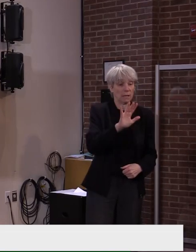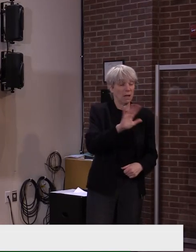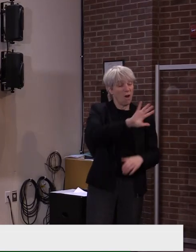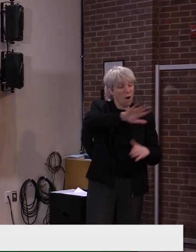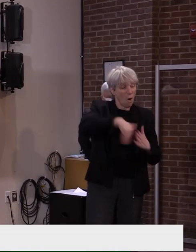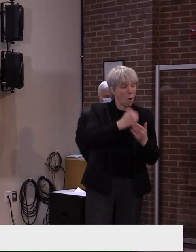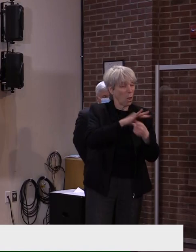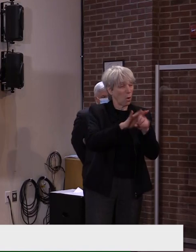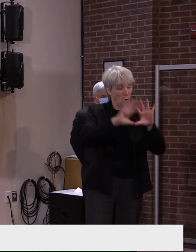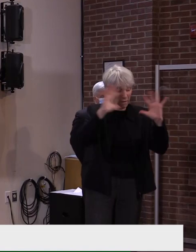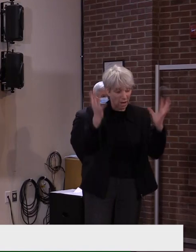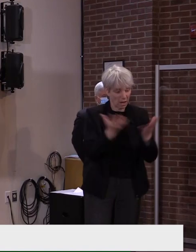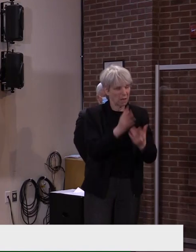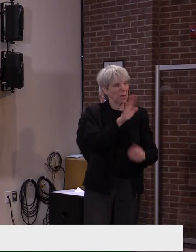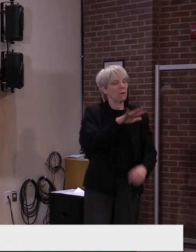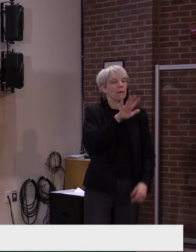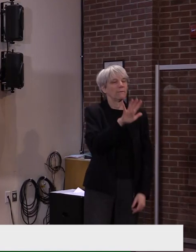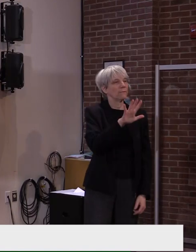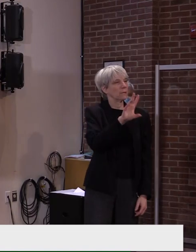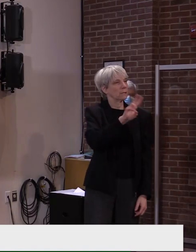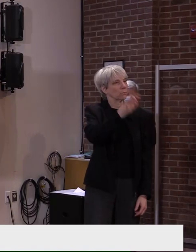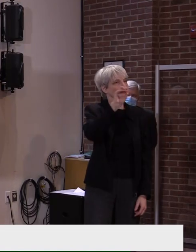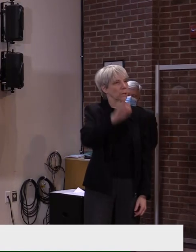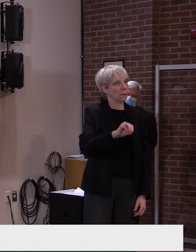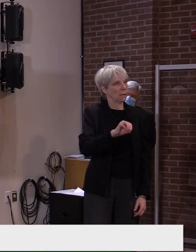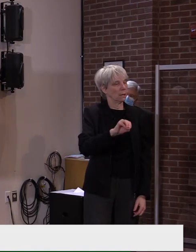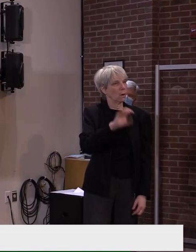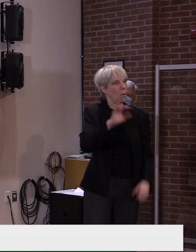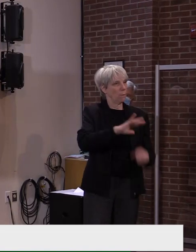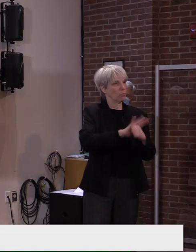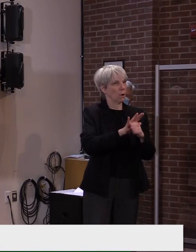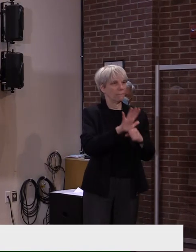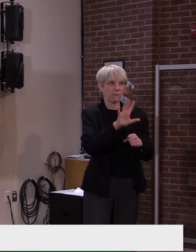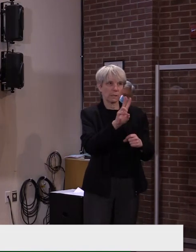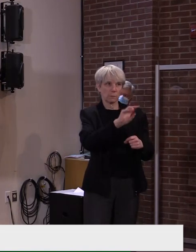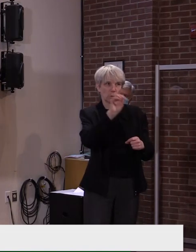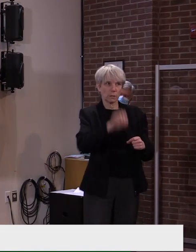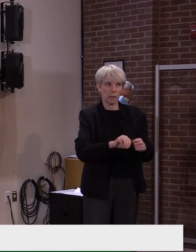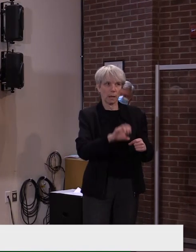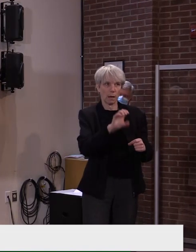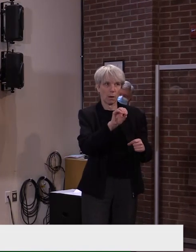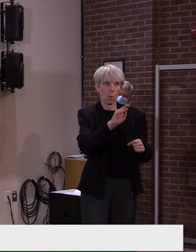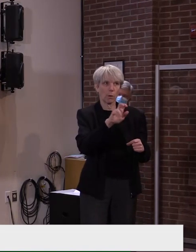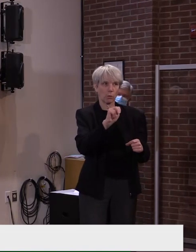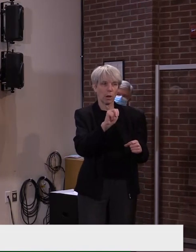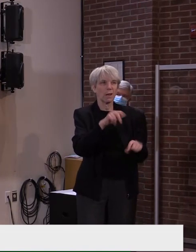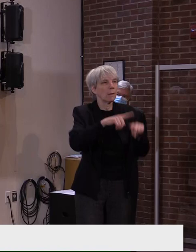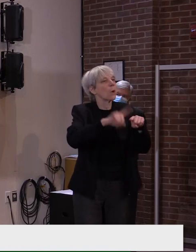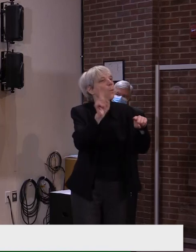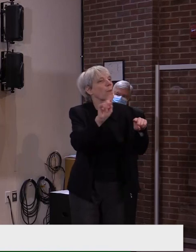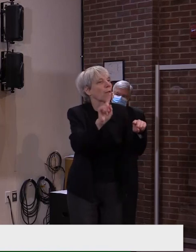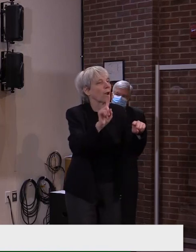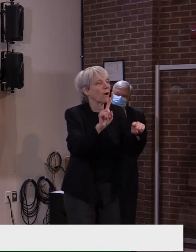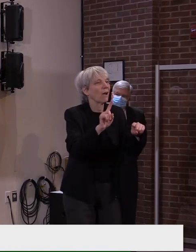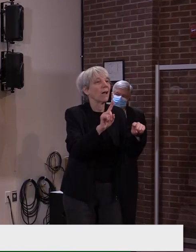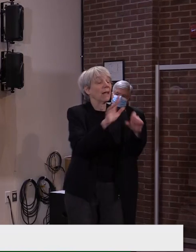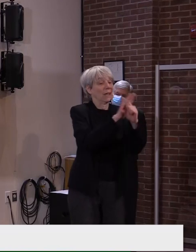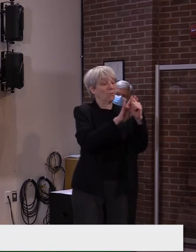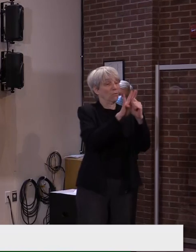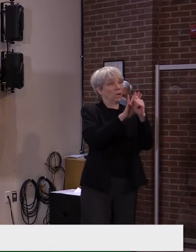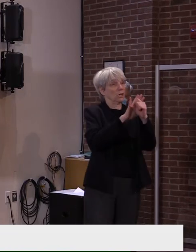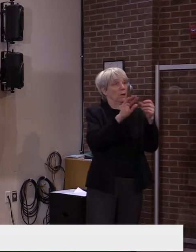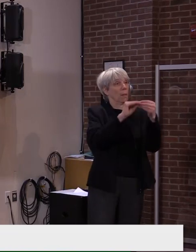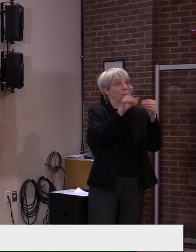56%+ range and varies greatly by different regions. Region 1, which is where we are in New